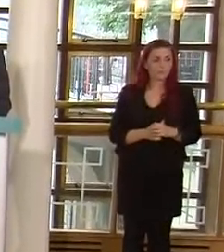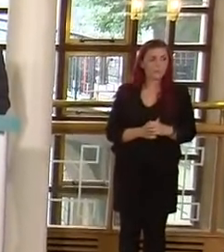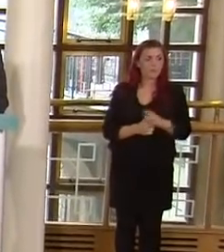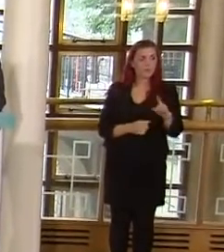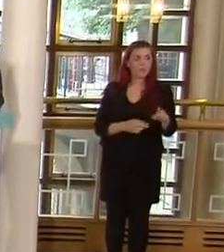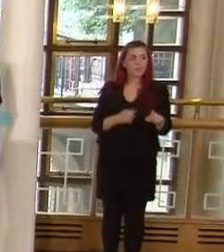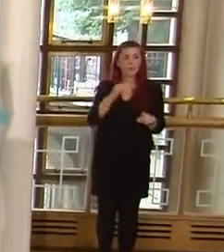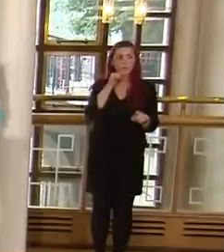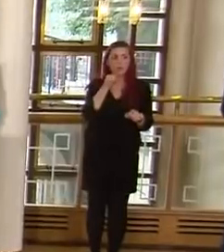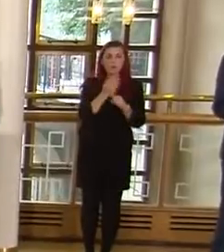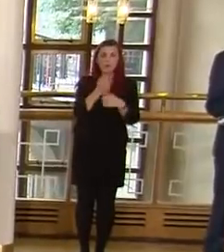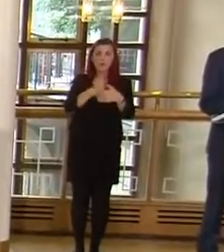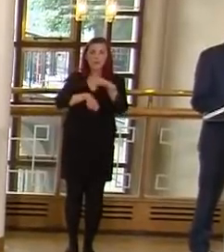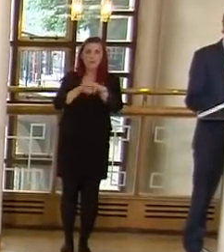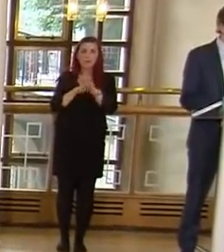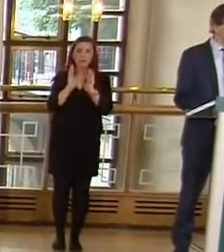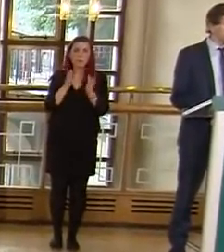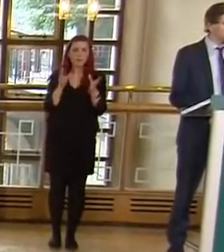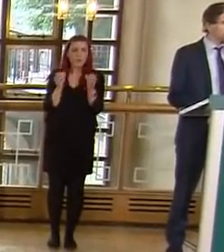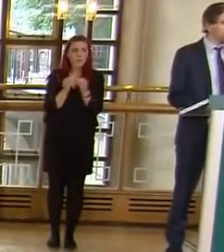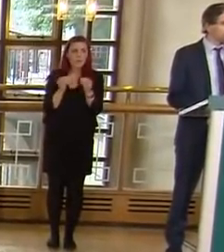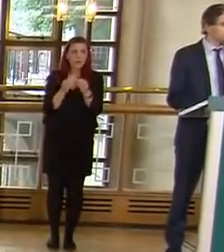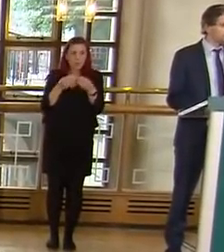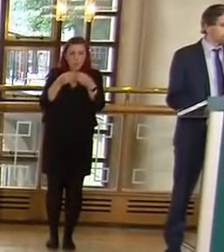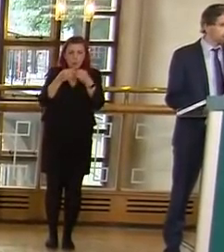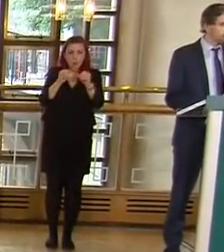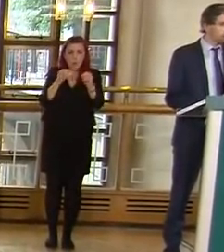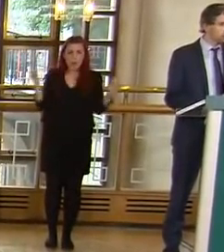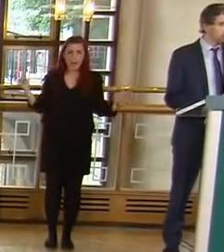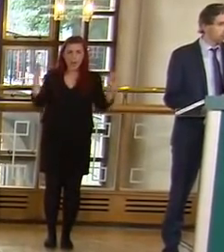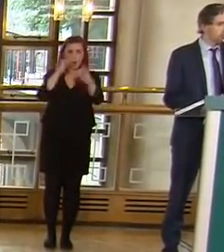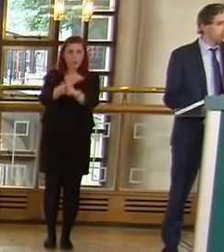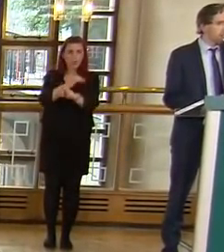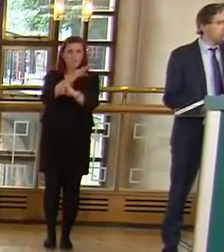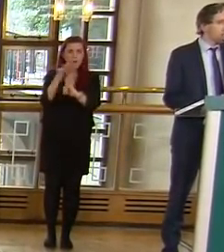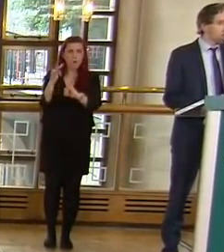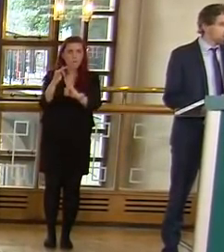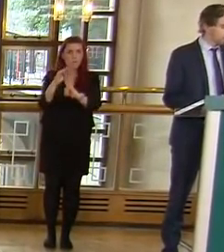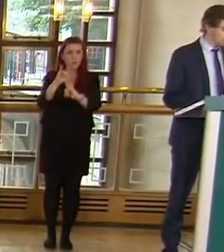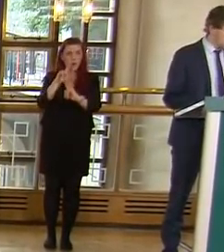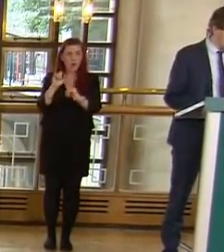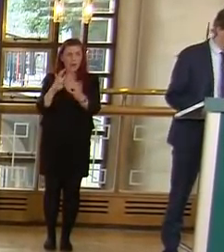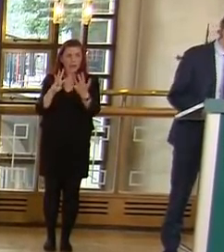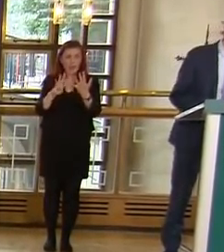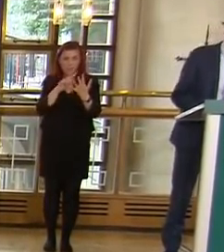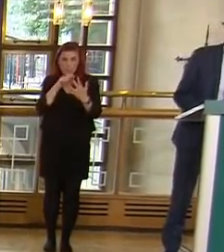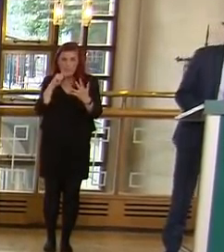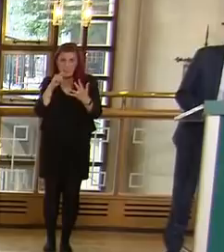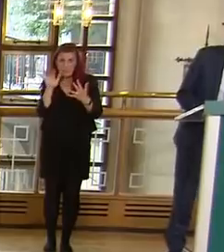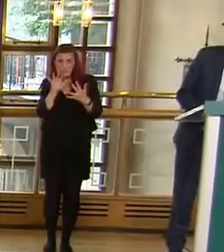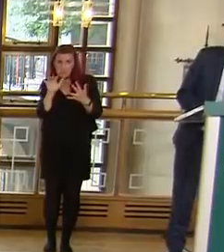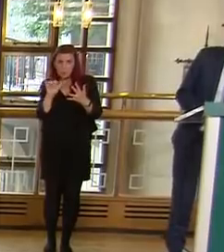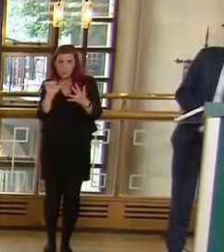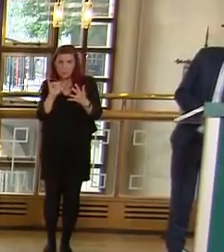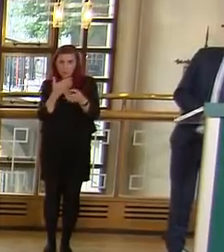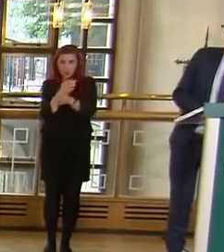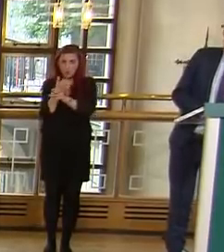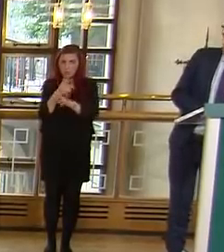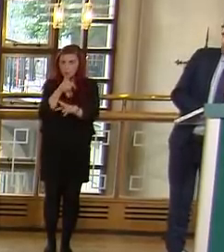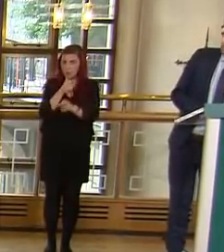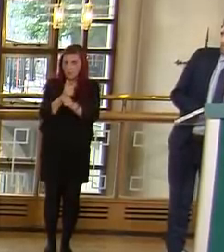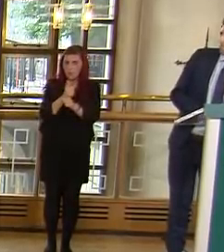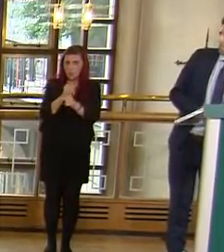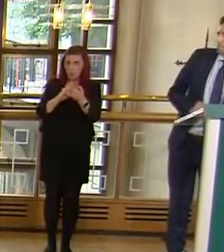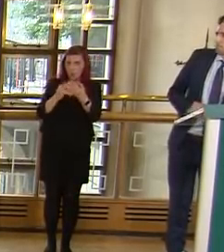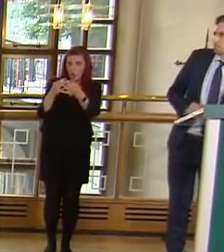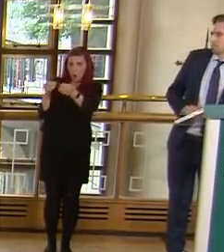First of all, for the Taoiseach, you mentioned that there will be reopening of air bridges from July the 9th. Is there any guidance as to what countries might air bridges be open to, or how